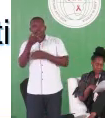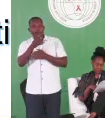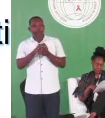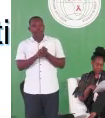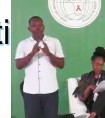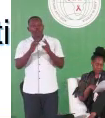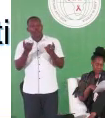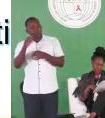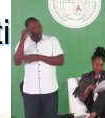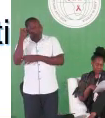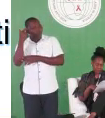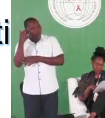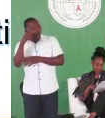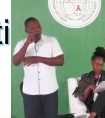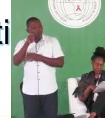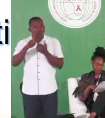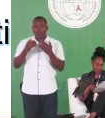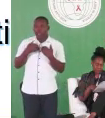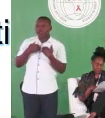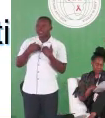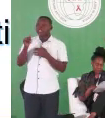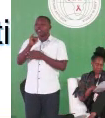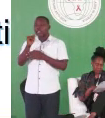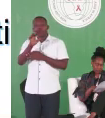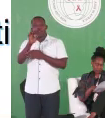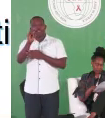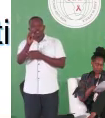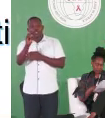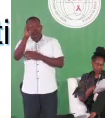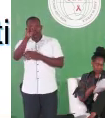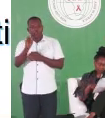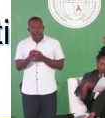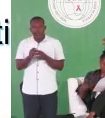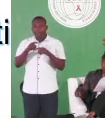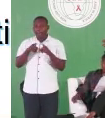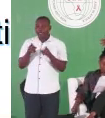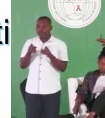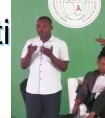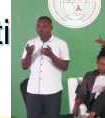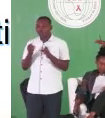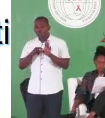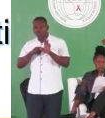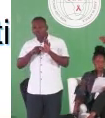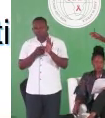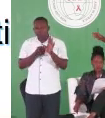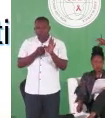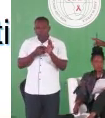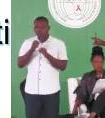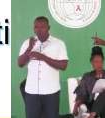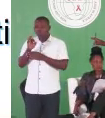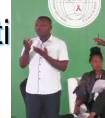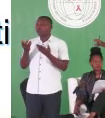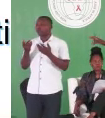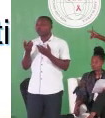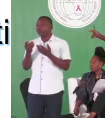gold, we need to have the same 90%, but with the implementation of the birth dose,